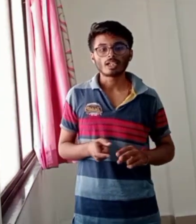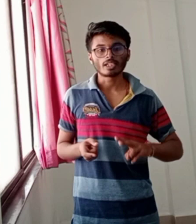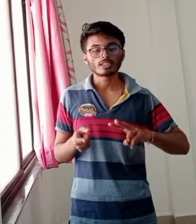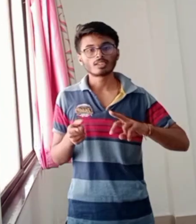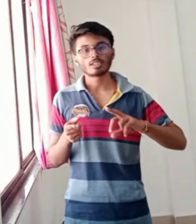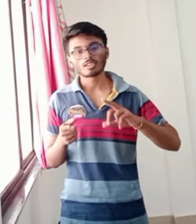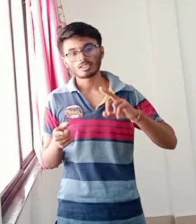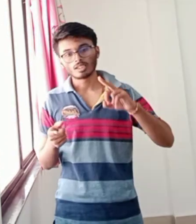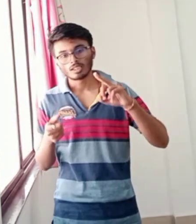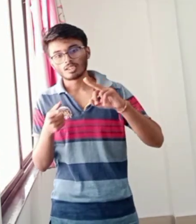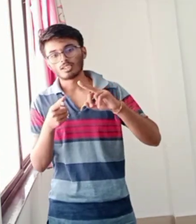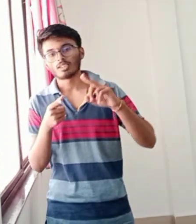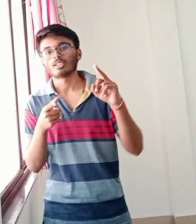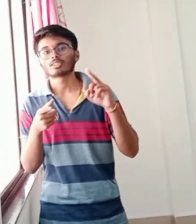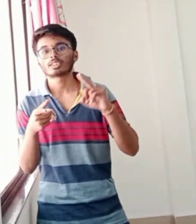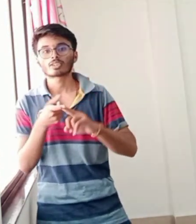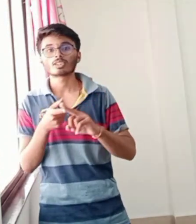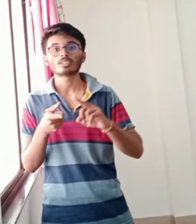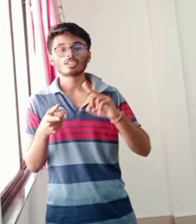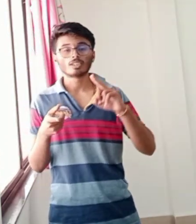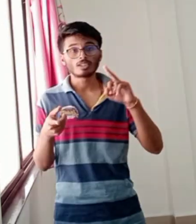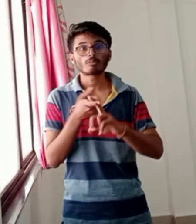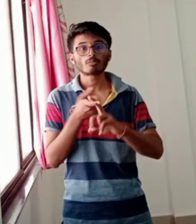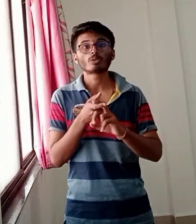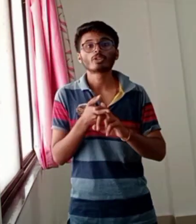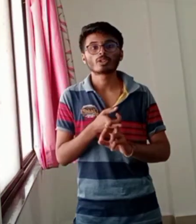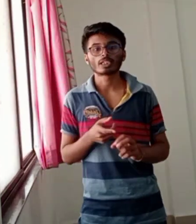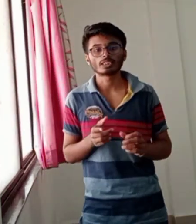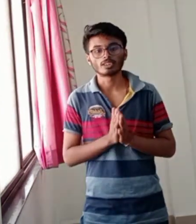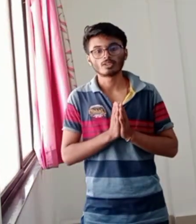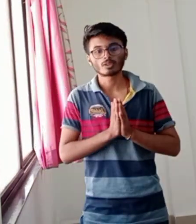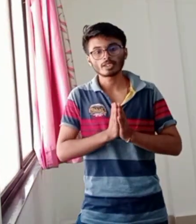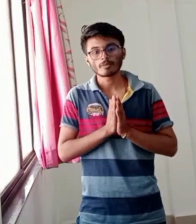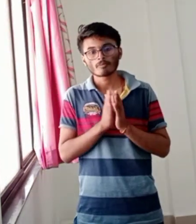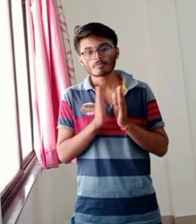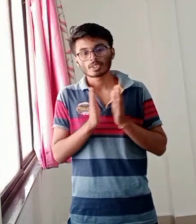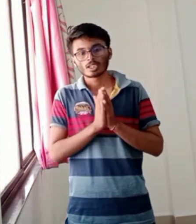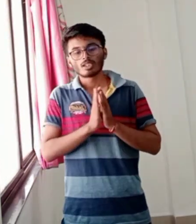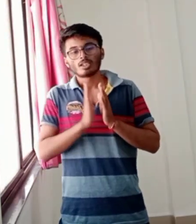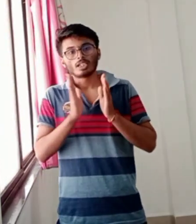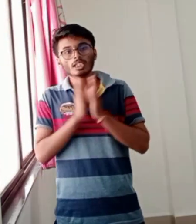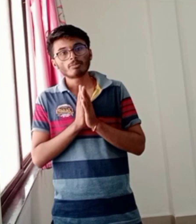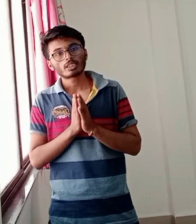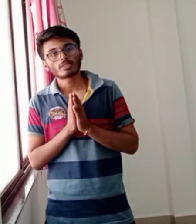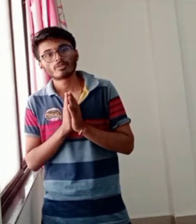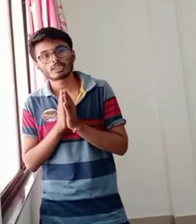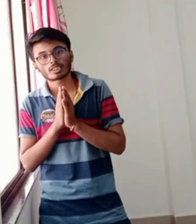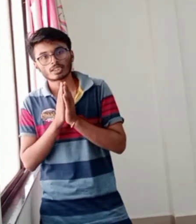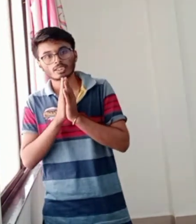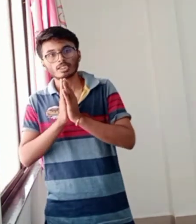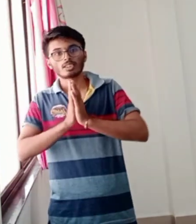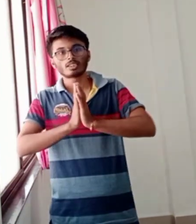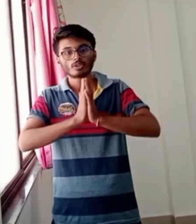and second ribonucleic acid. Okay, element which are contain nucleic